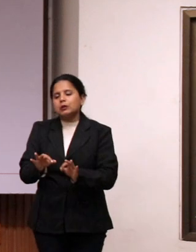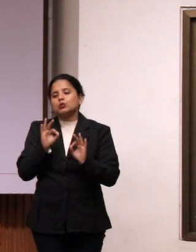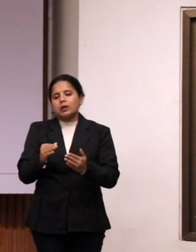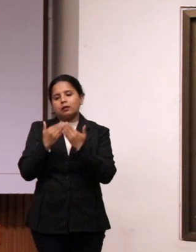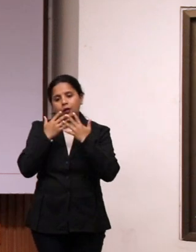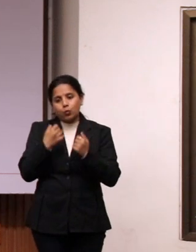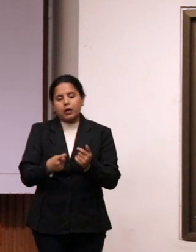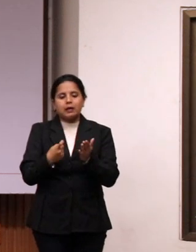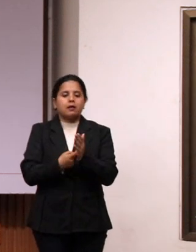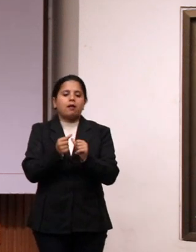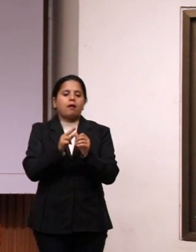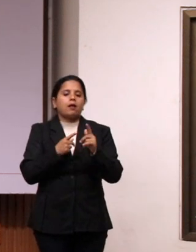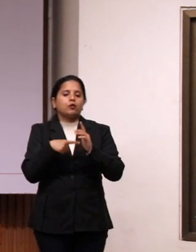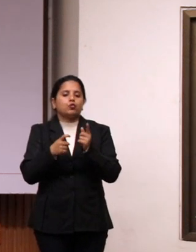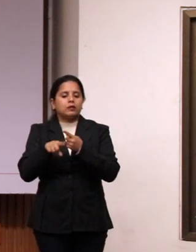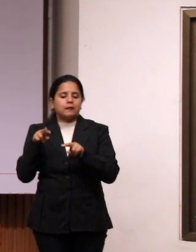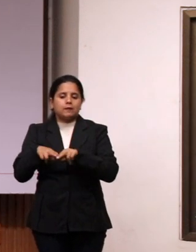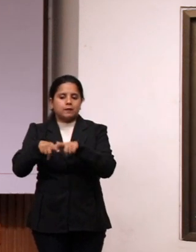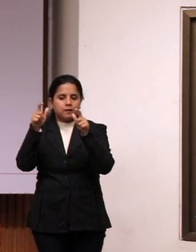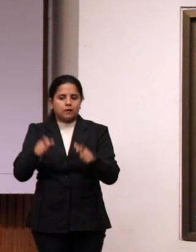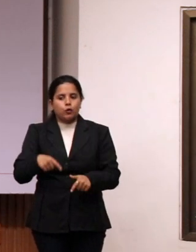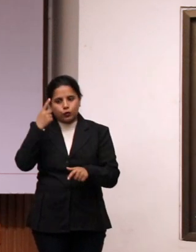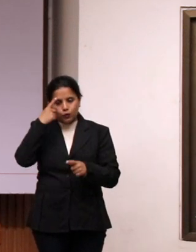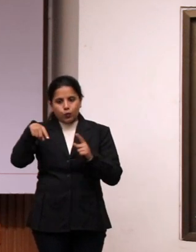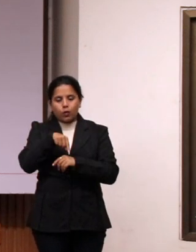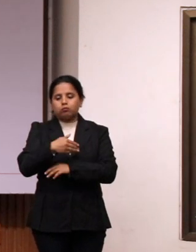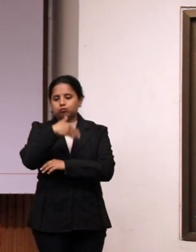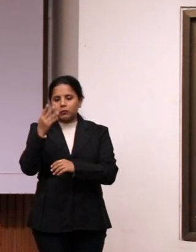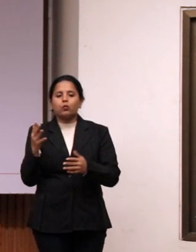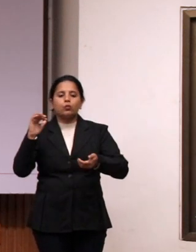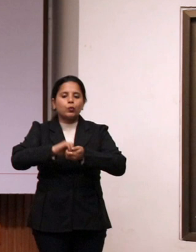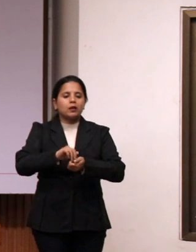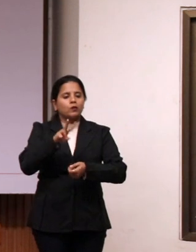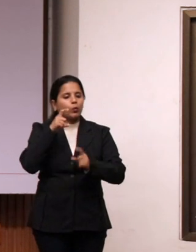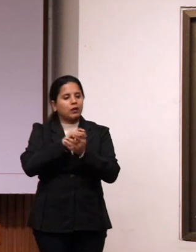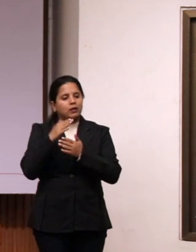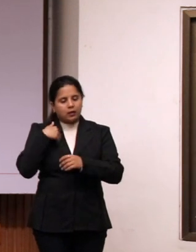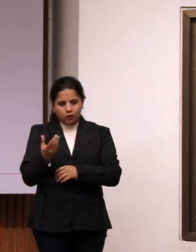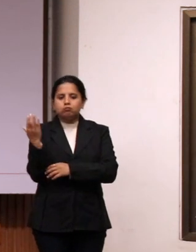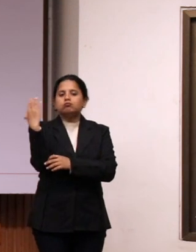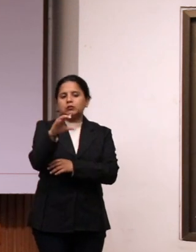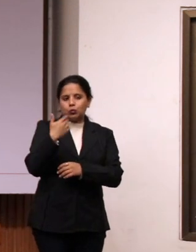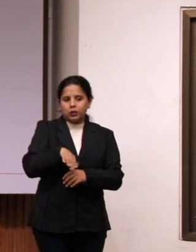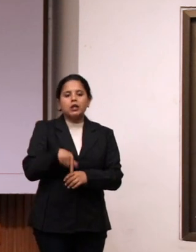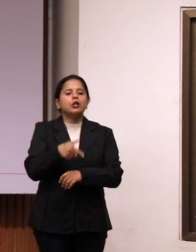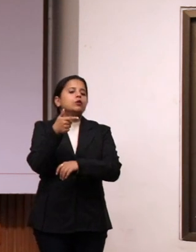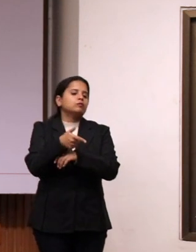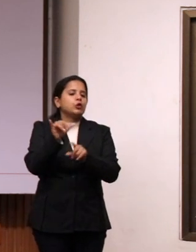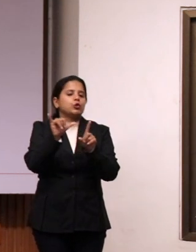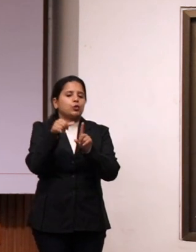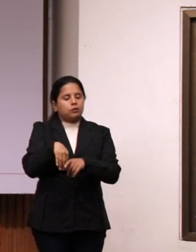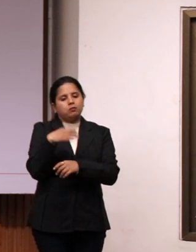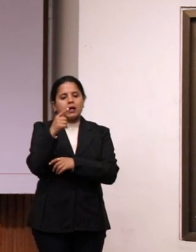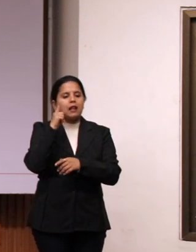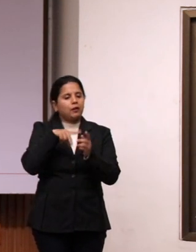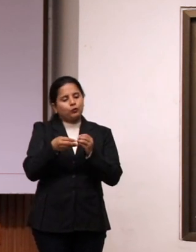Environmental Foundation and Mr. Sandeep Singhal for supporting the work of our climate ecosystem scheme at Vidhi. And we will be uploading this talk on YouTube. The link you will